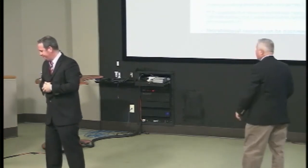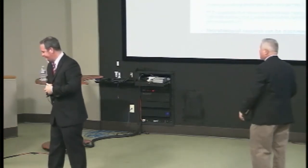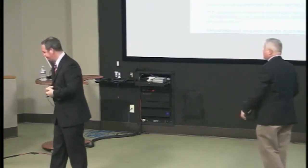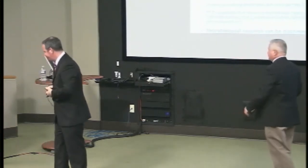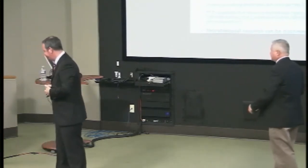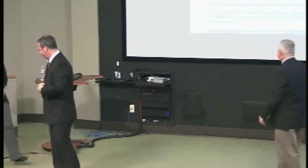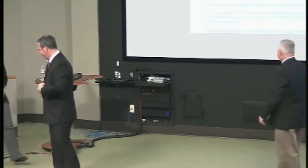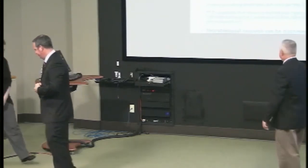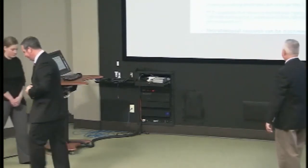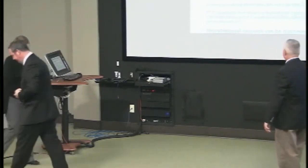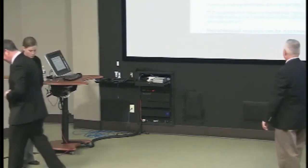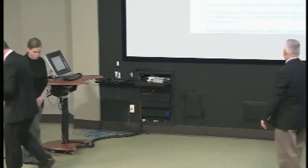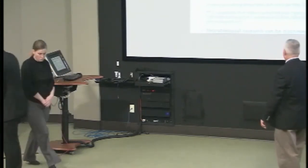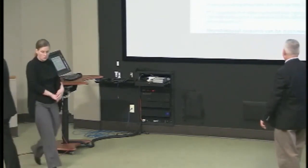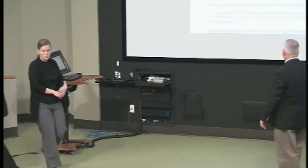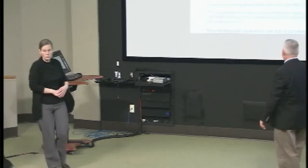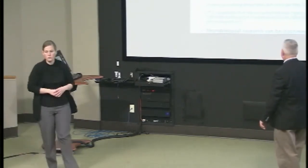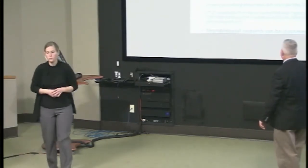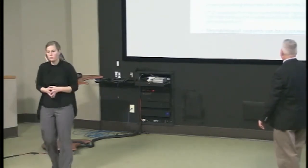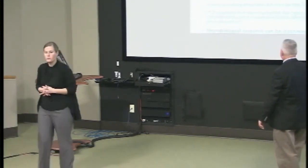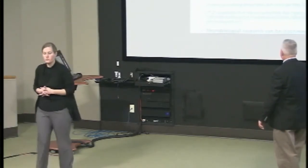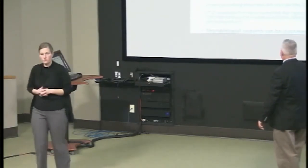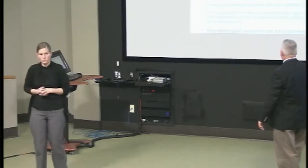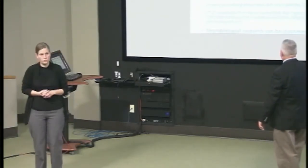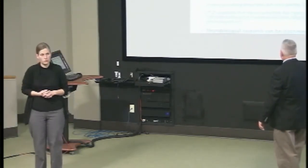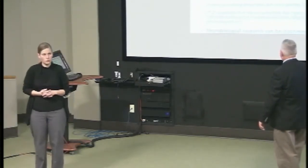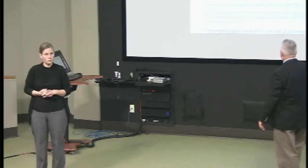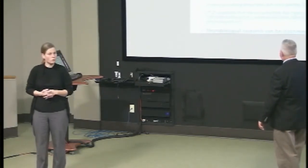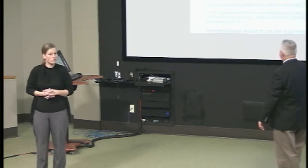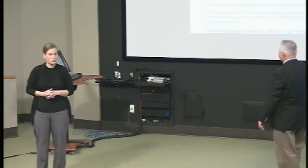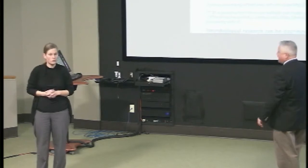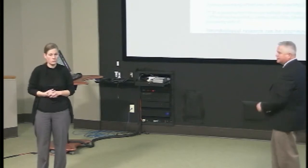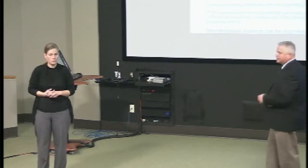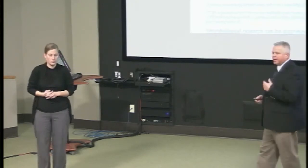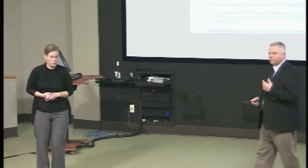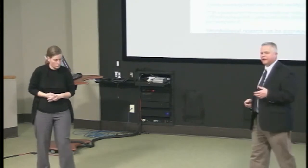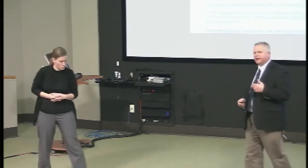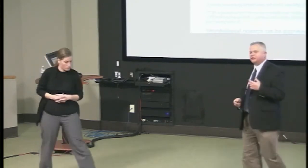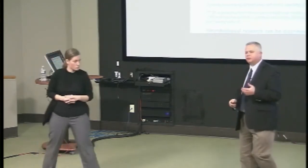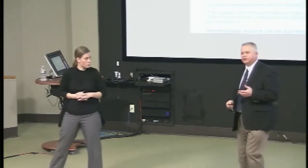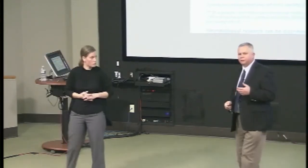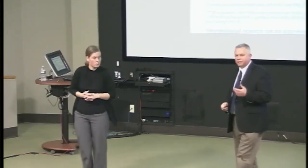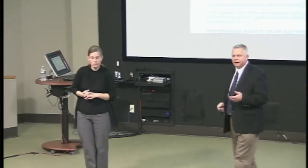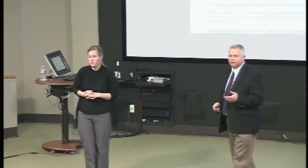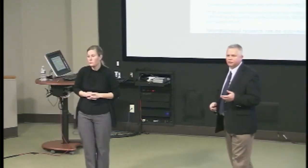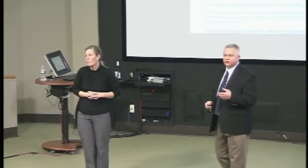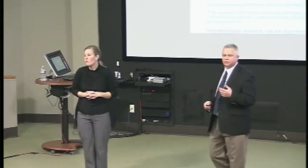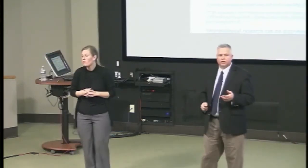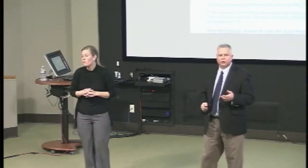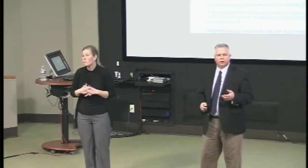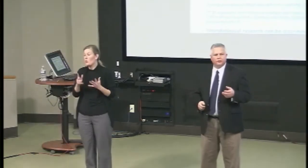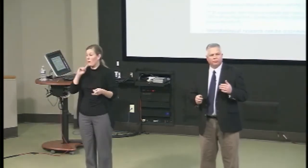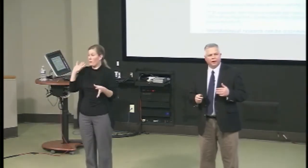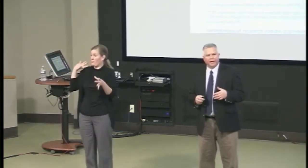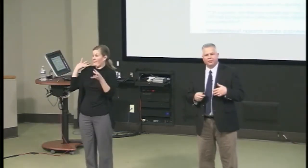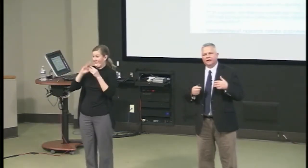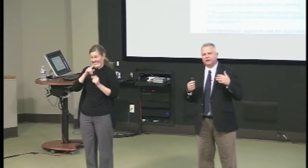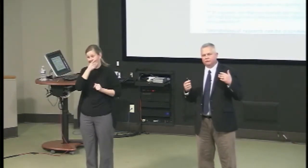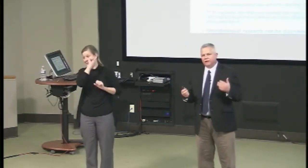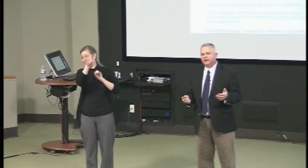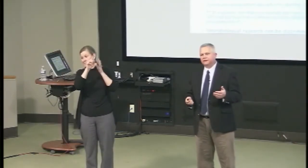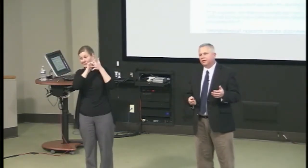So all of this is the landscape against which we begin to explore the